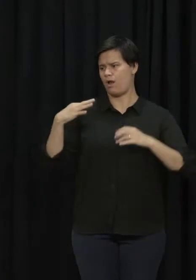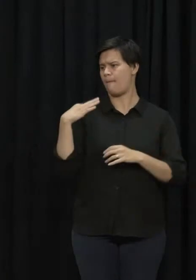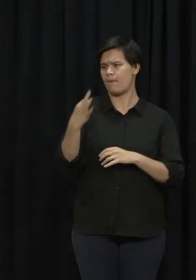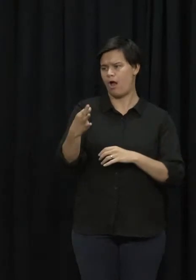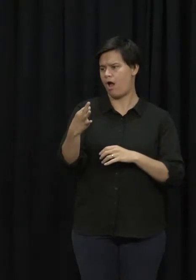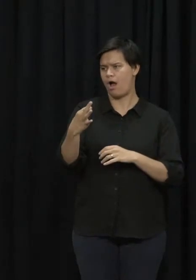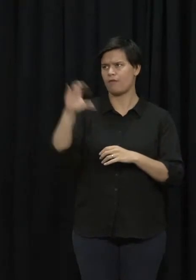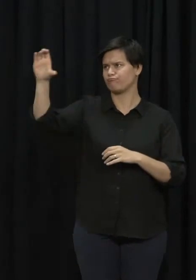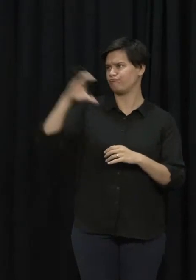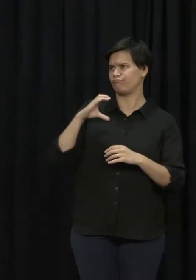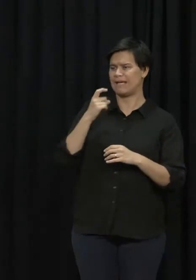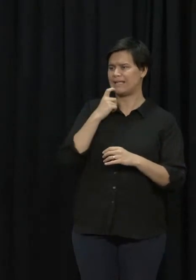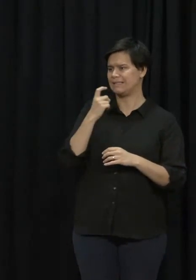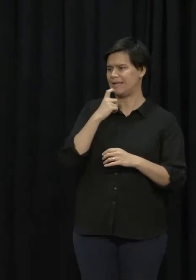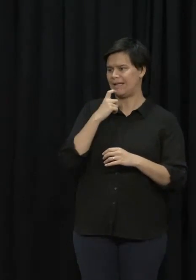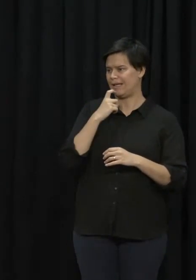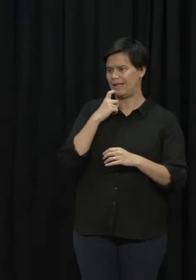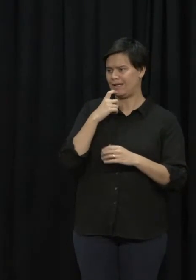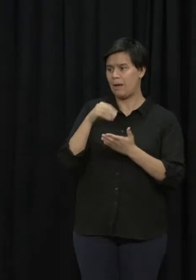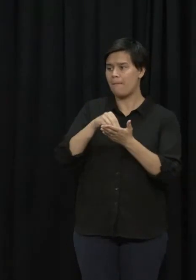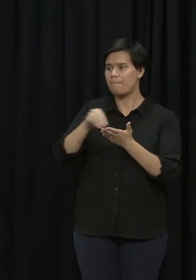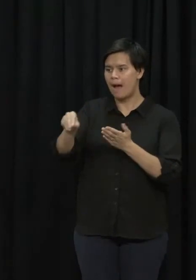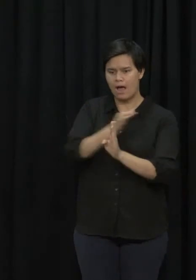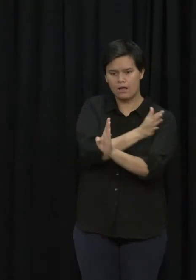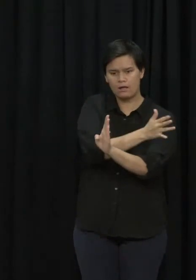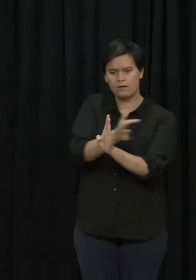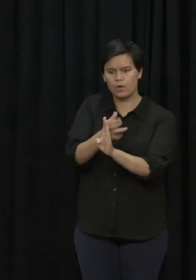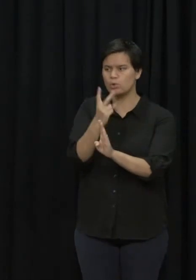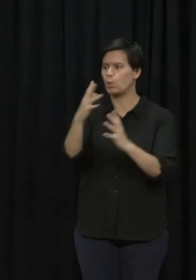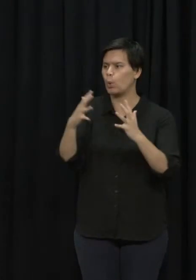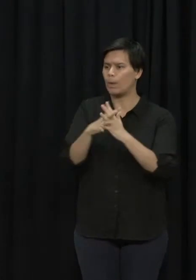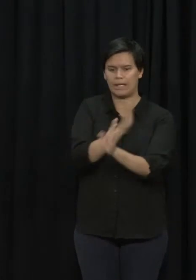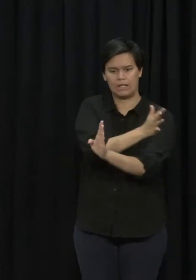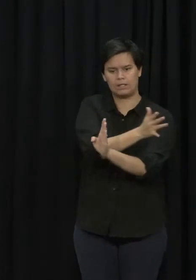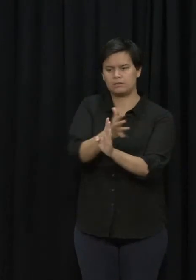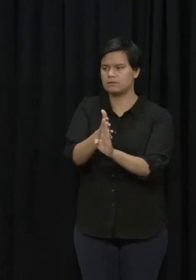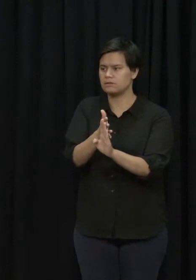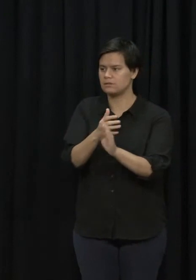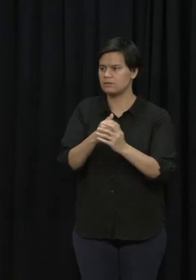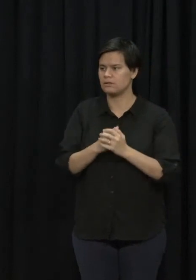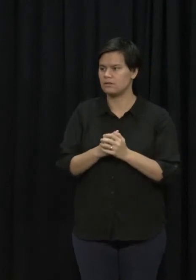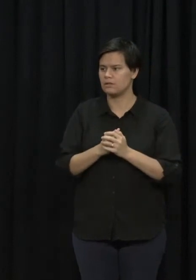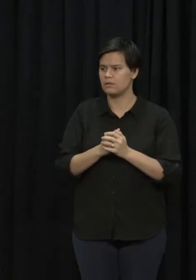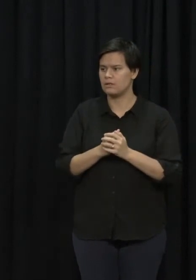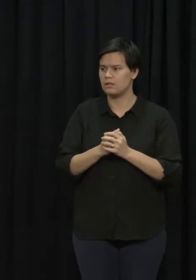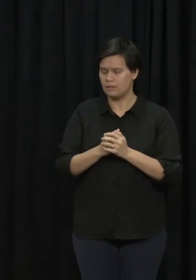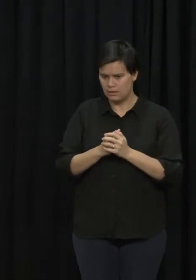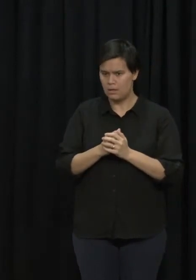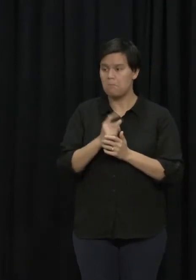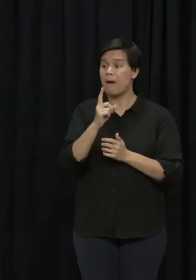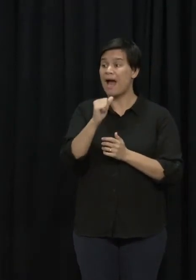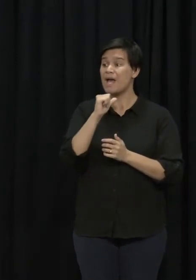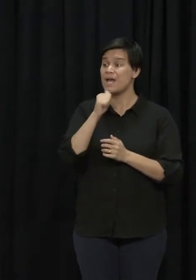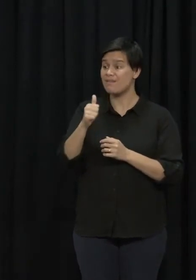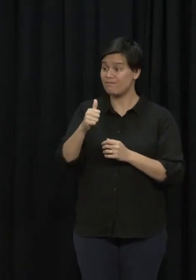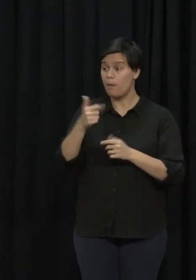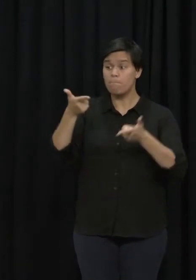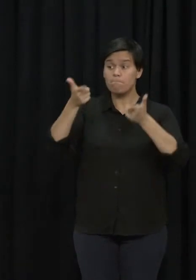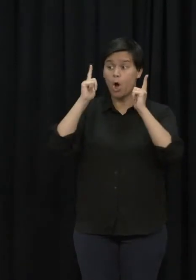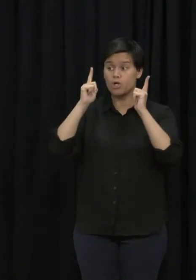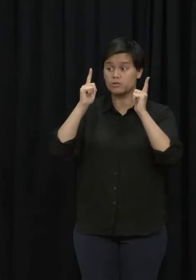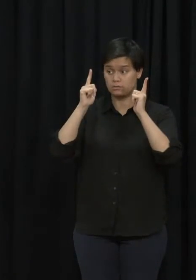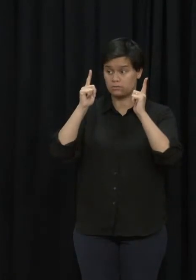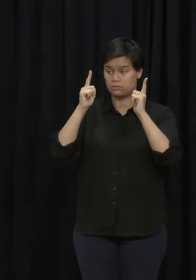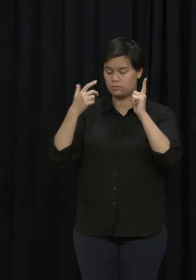to the nearest fortnight. The guidance is, of course, that we require you to keep your staff on, and of course,